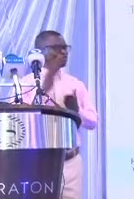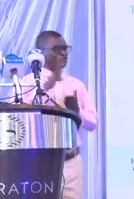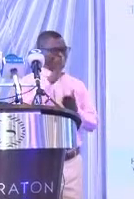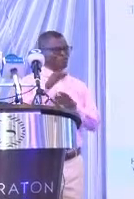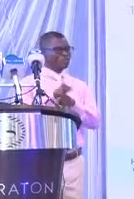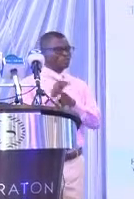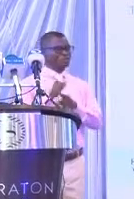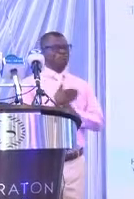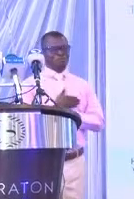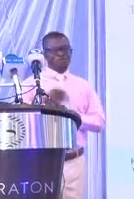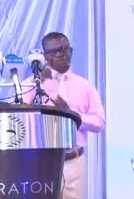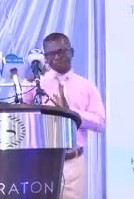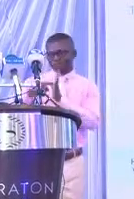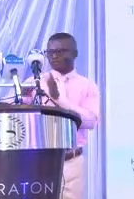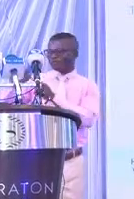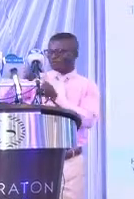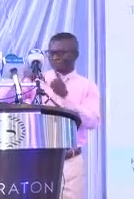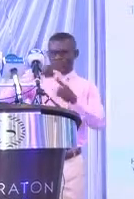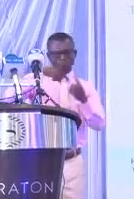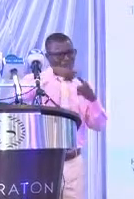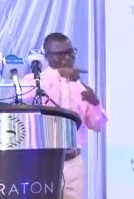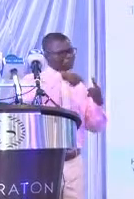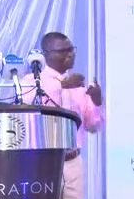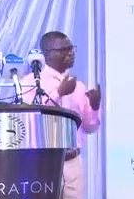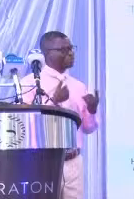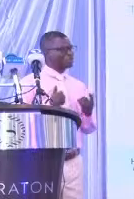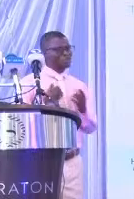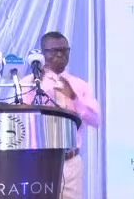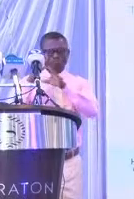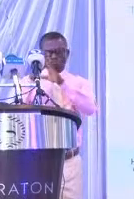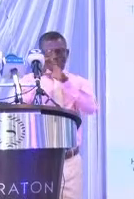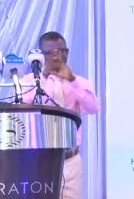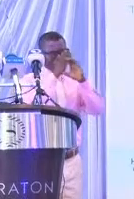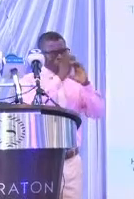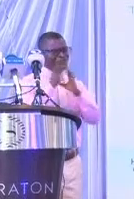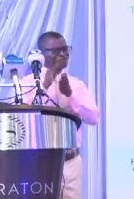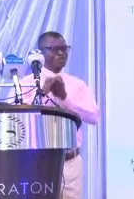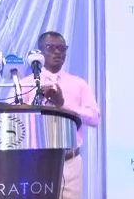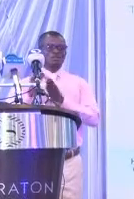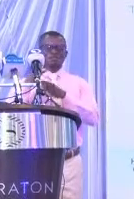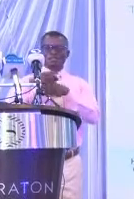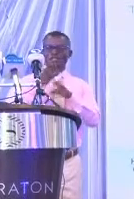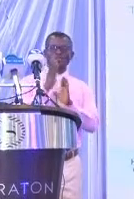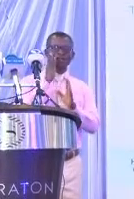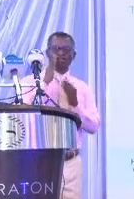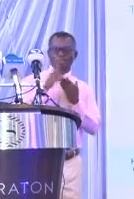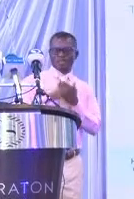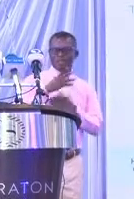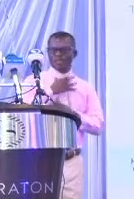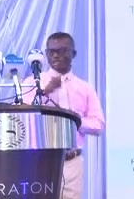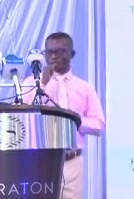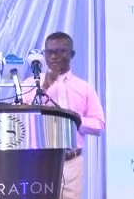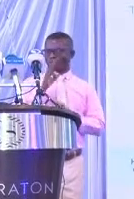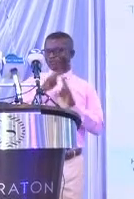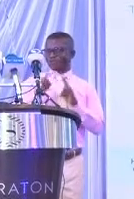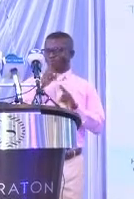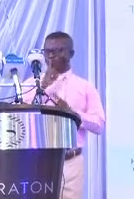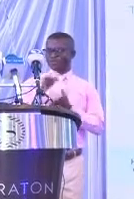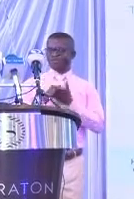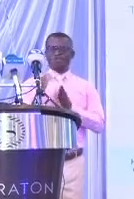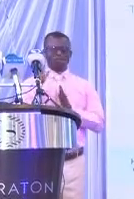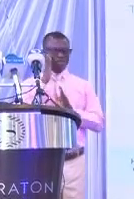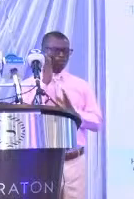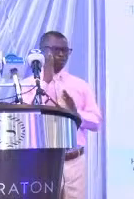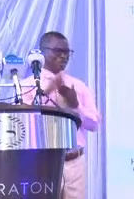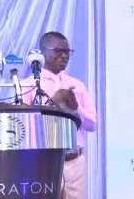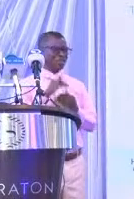us to take a look around us. Now, we have cameras covering this event. That is creating awareness. And I'm very sure that creation of awareness is one